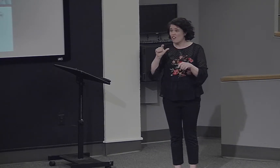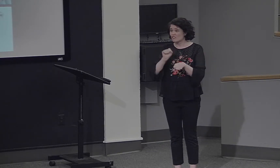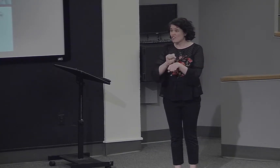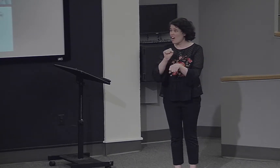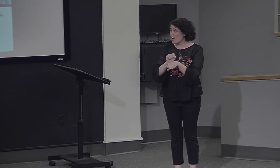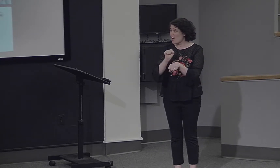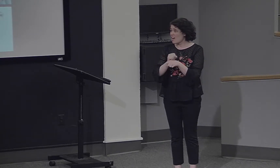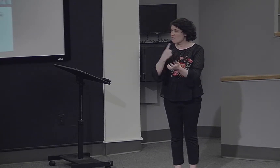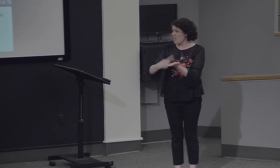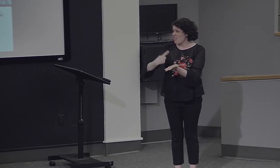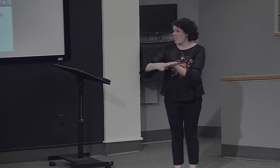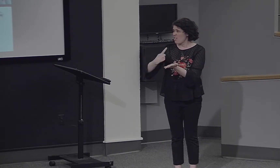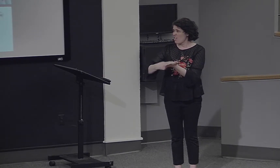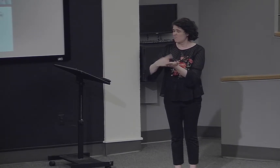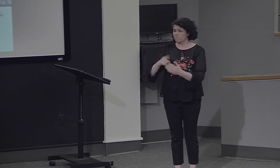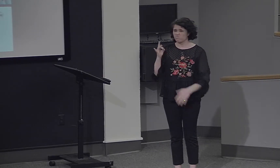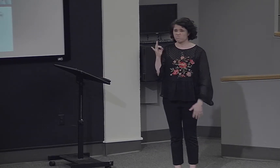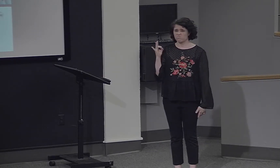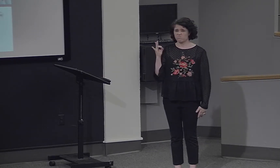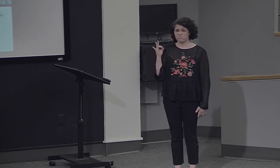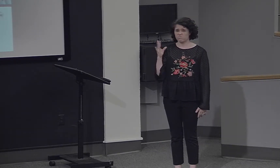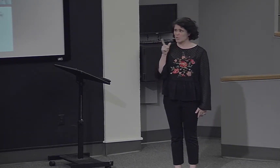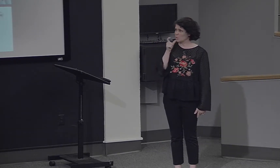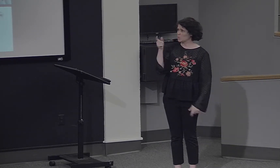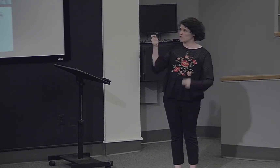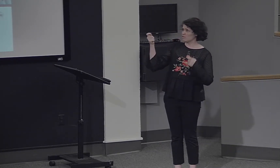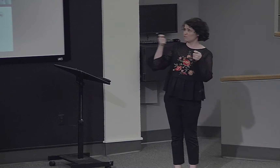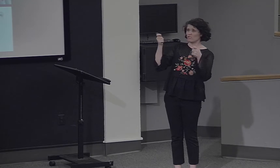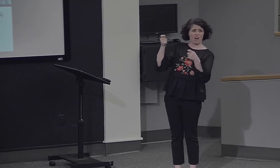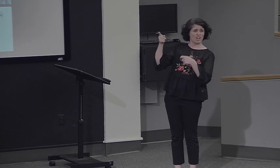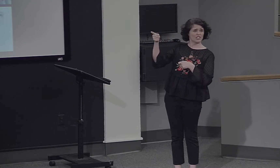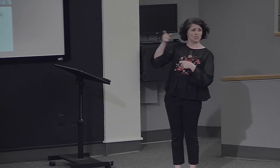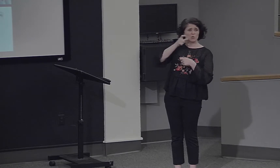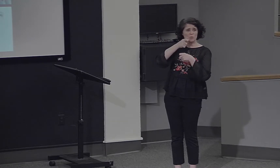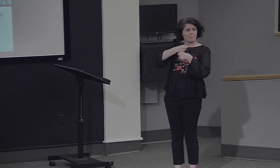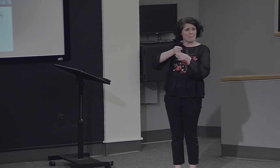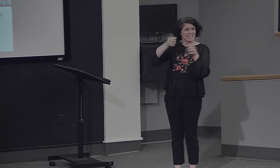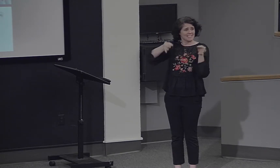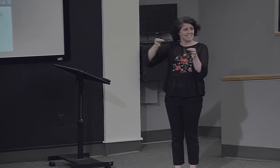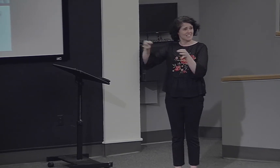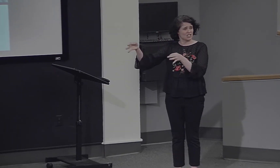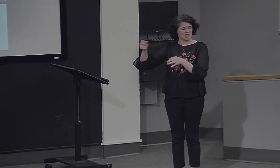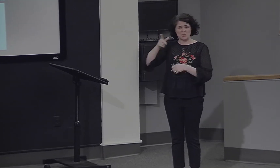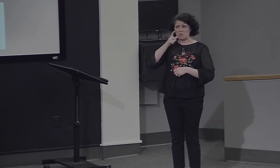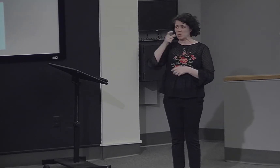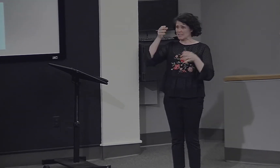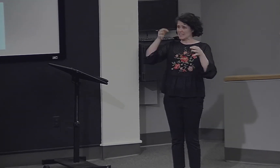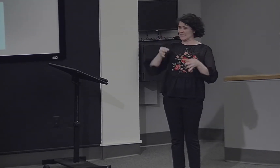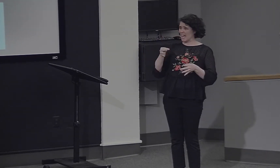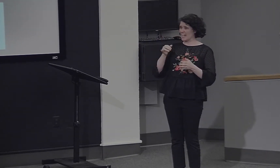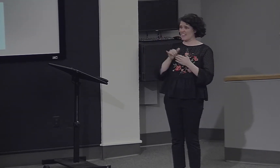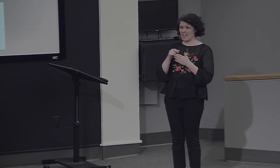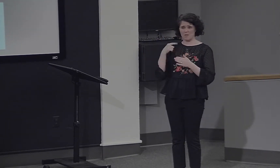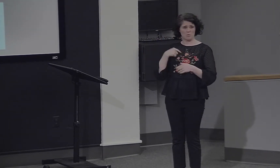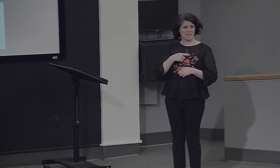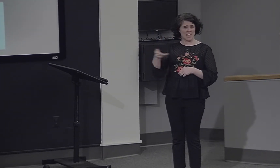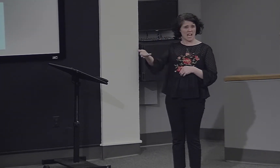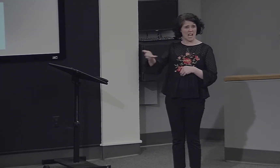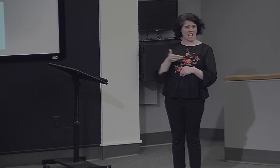And many of you are working in government agencies, sitting on call. We often wonder who's in charge,